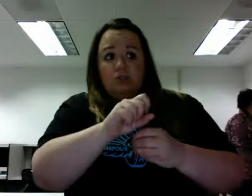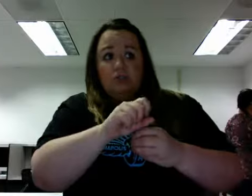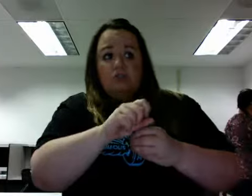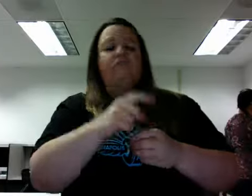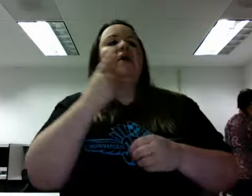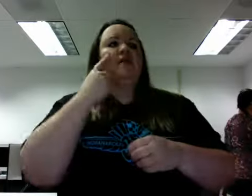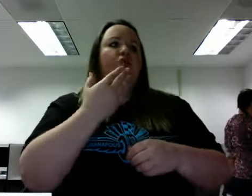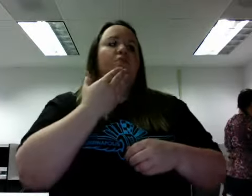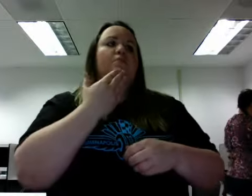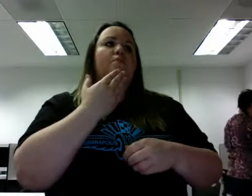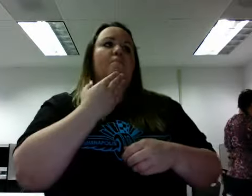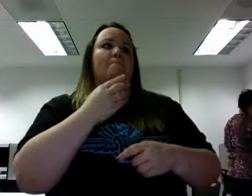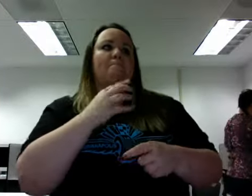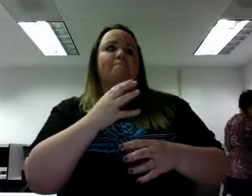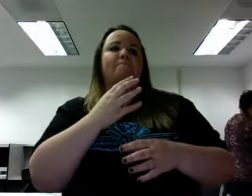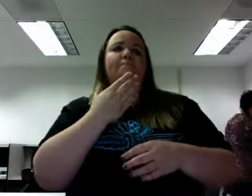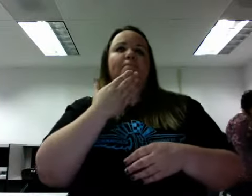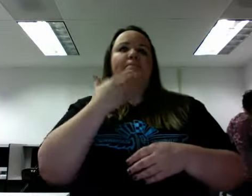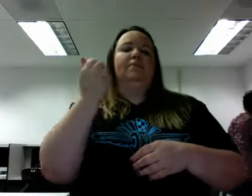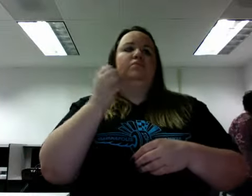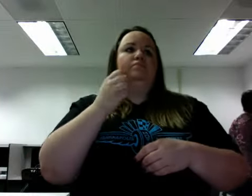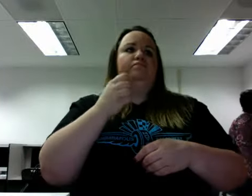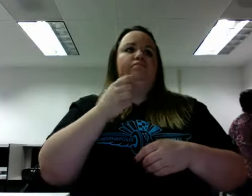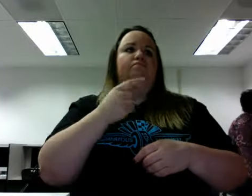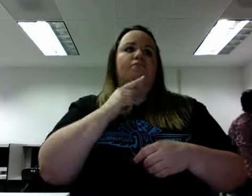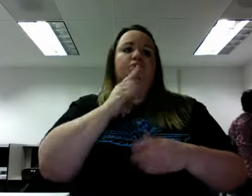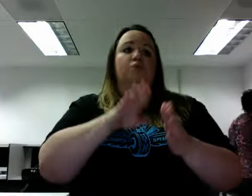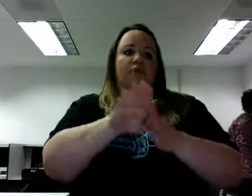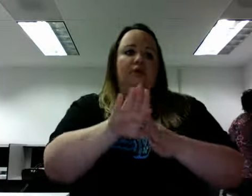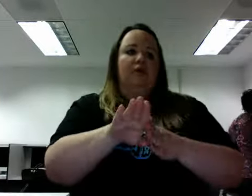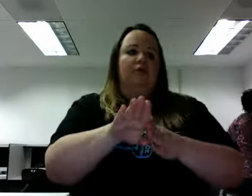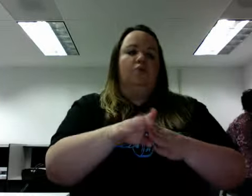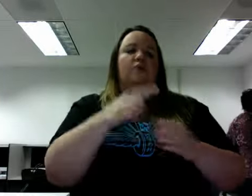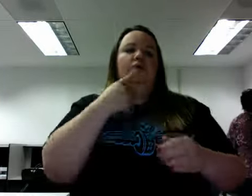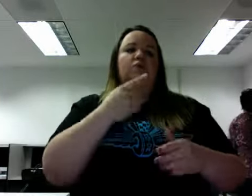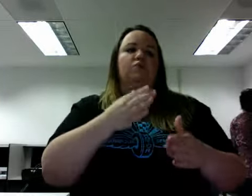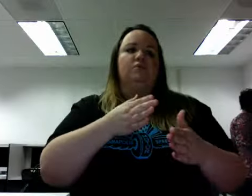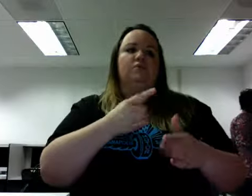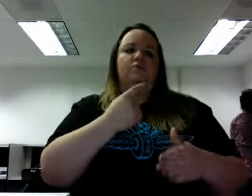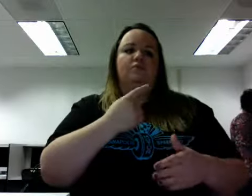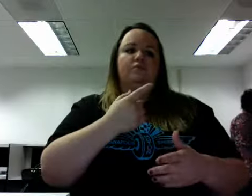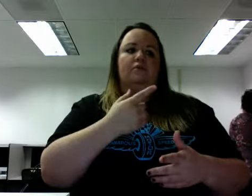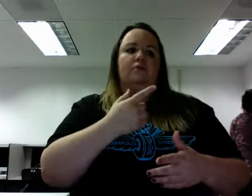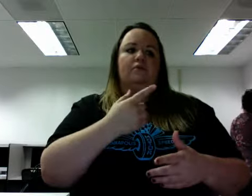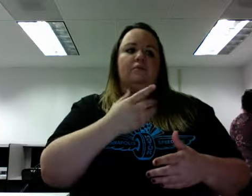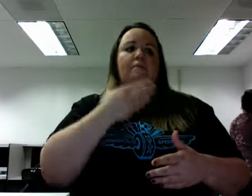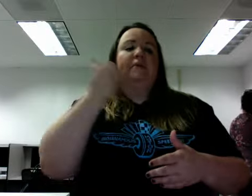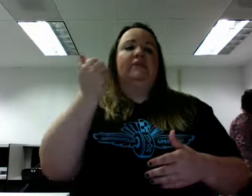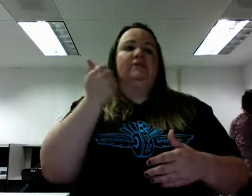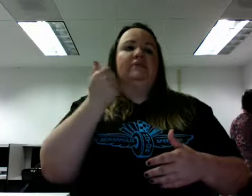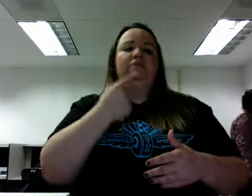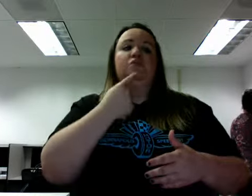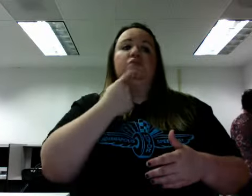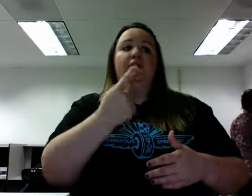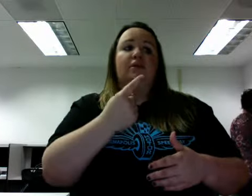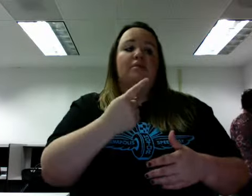what? They are. They are made of cartilage. The bones of a young child's body are mainly made up of cartilage. As a matter of fact, the way the